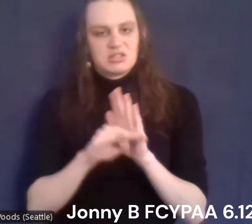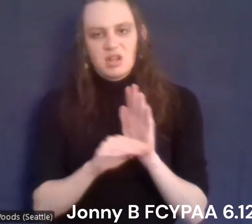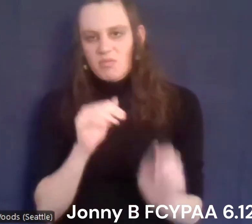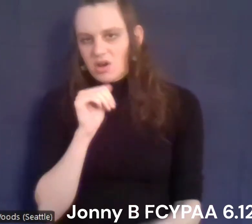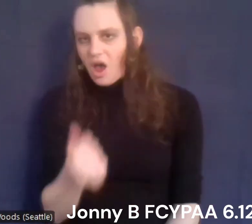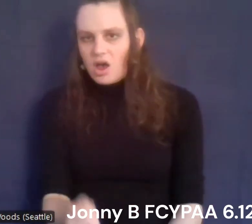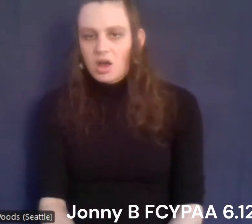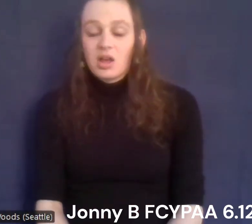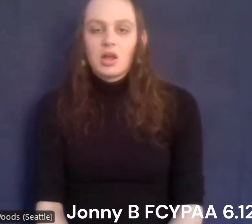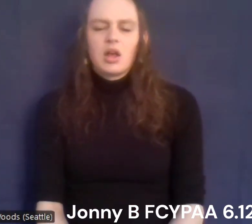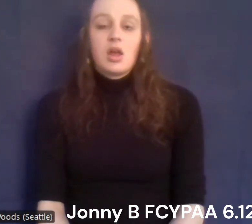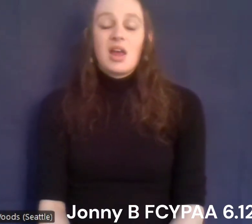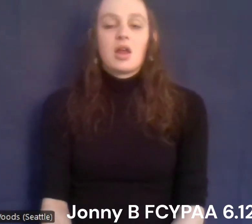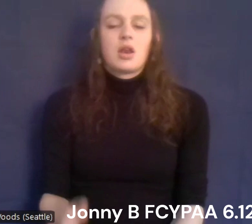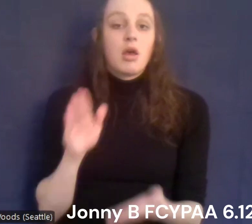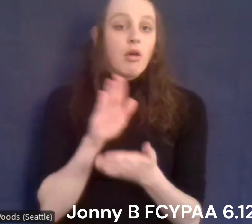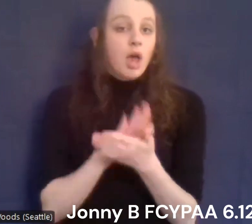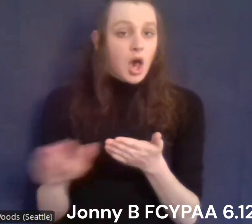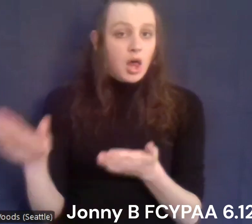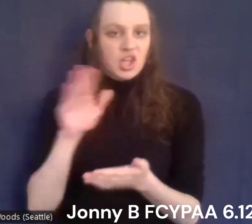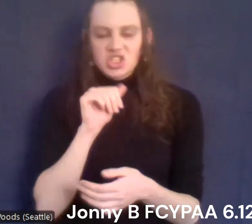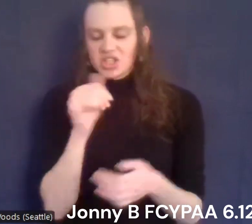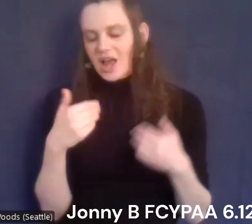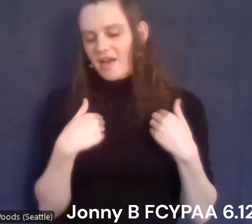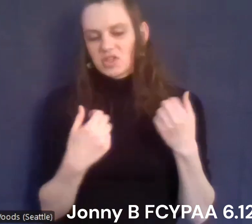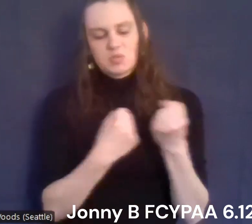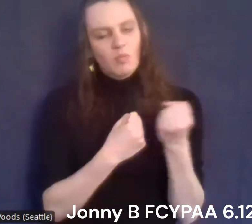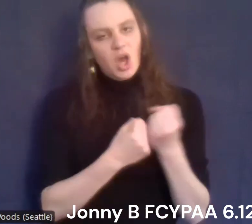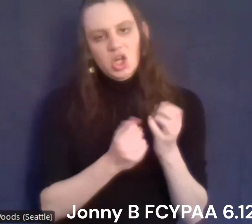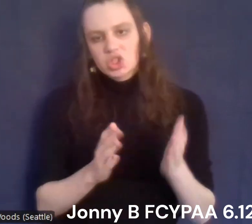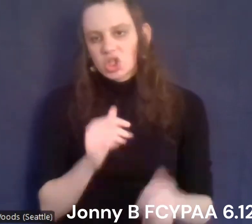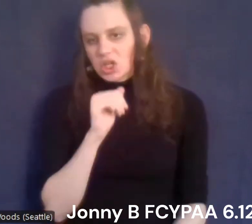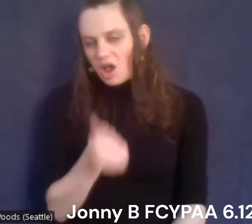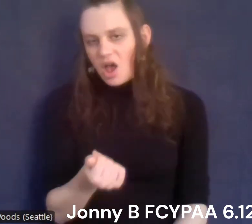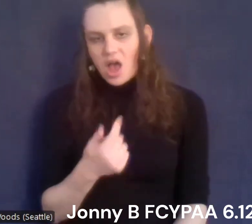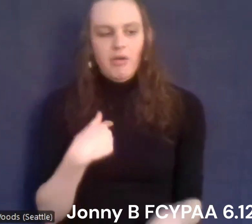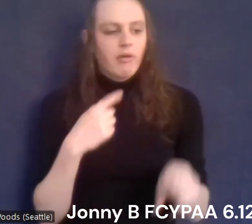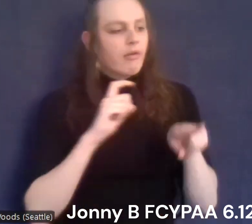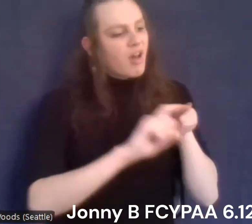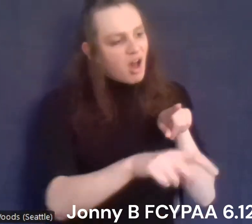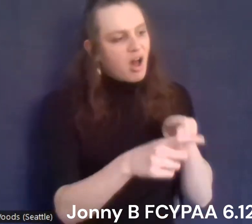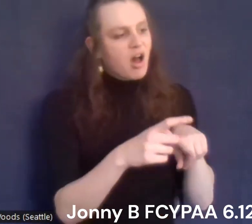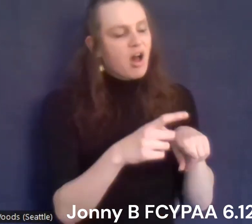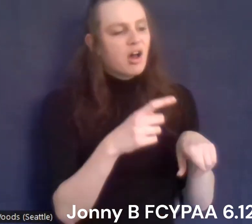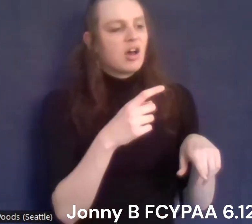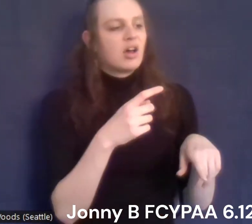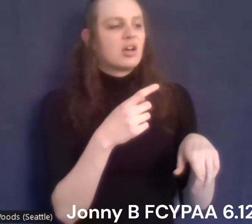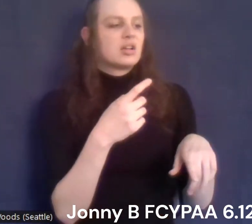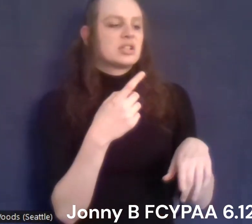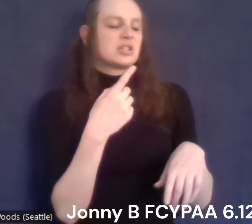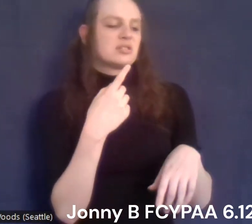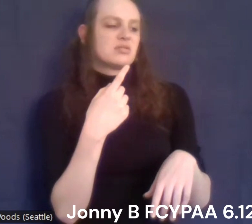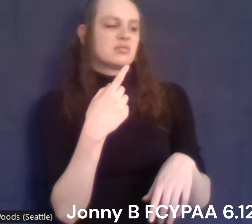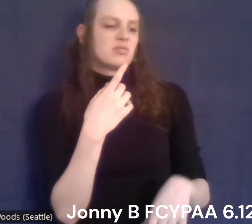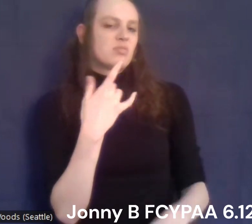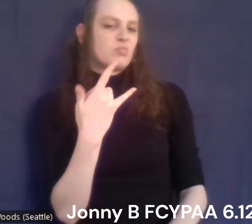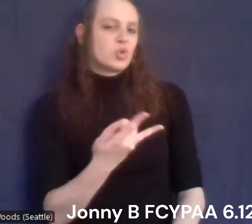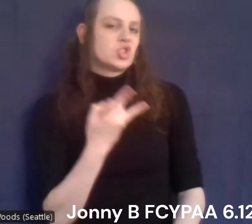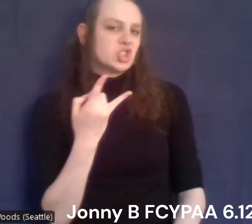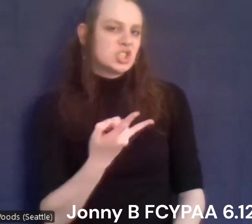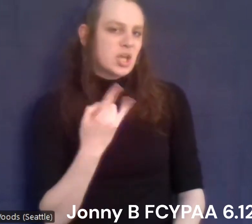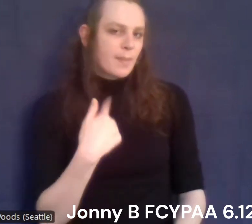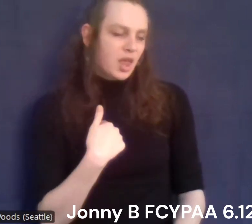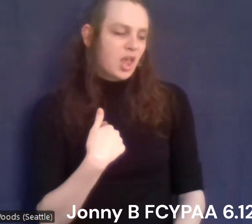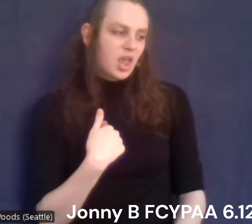there and I was left to my own devices. I didn't have my sponsor there. I was calling him, telling him BS, like telling him what he wanted to hear, but I wasn't doing it.